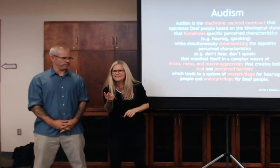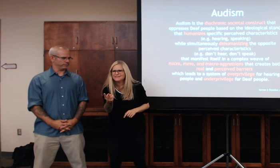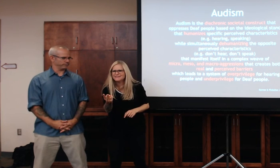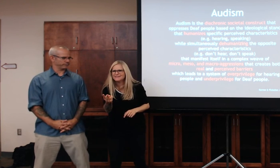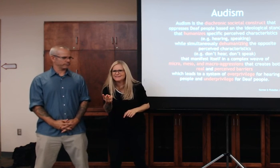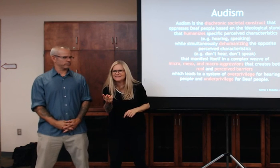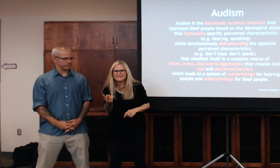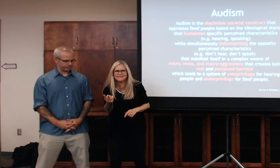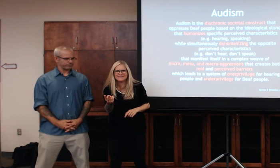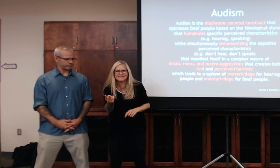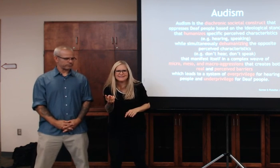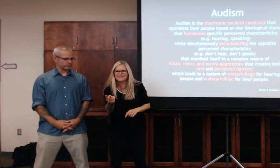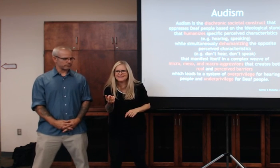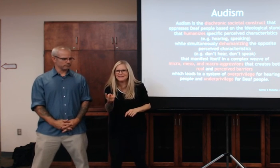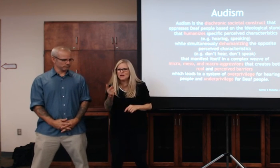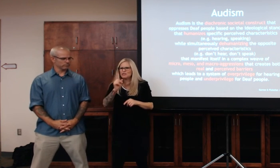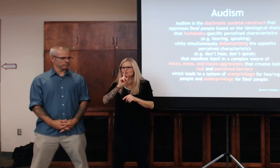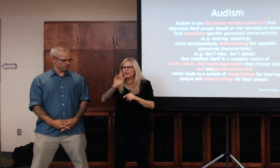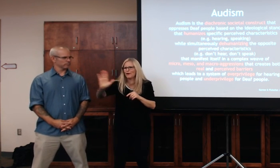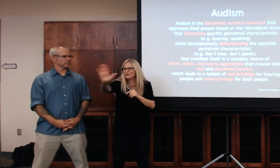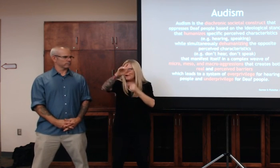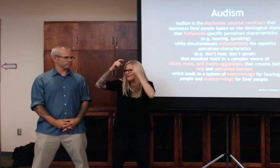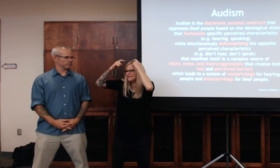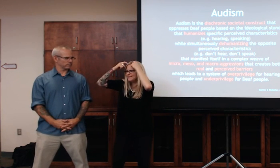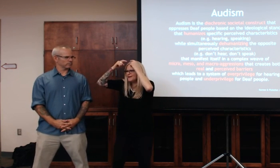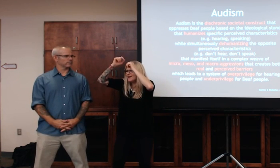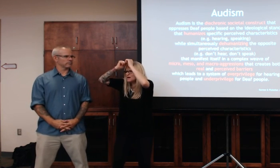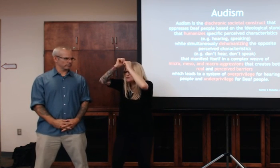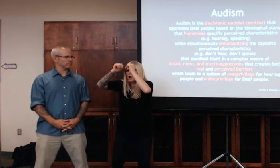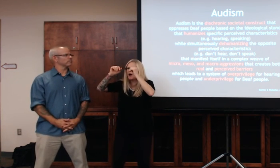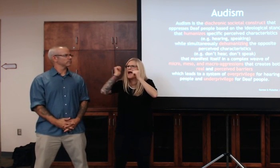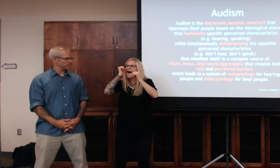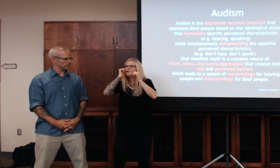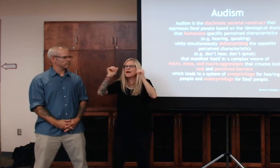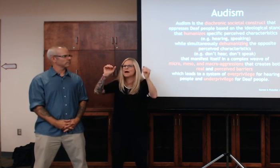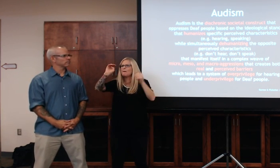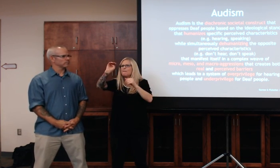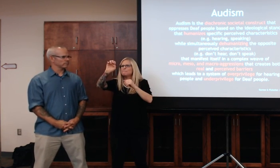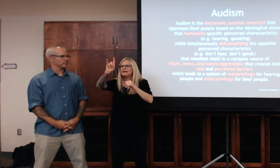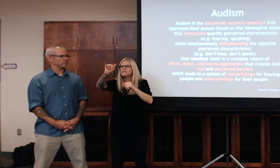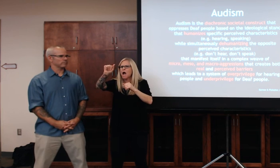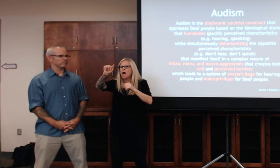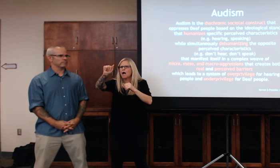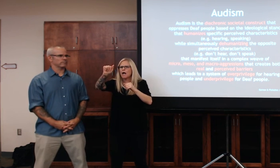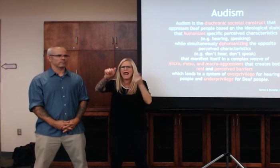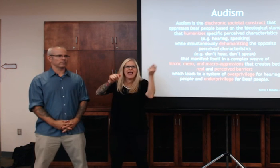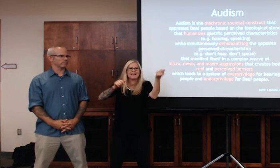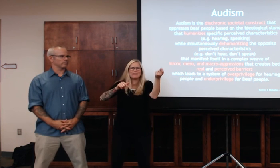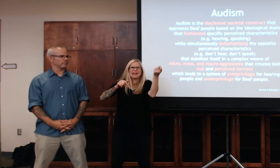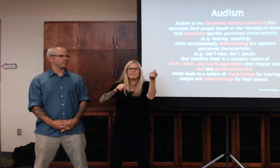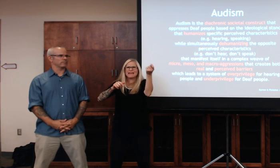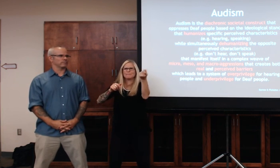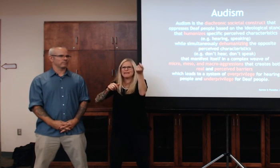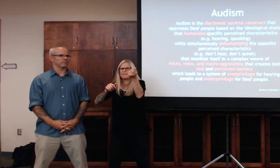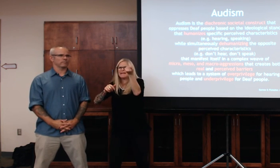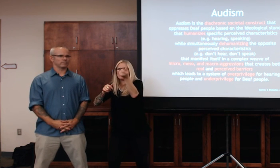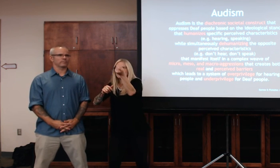see it. There's nothing tangible for you to see. It's all in your in the media, in your